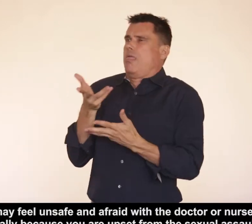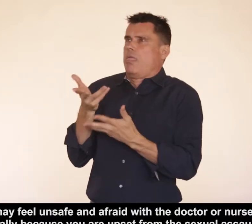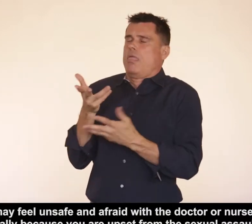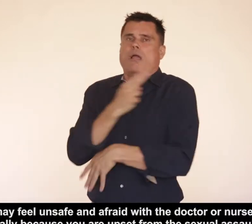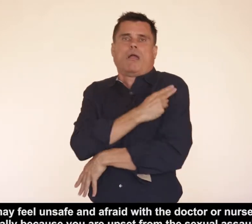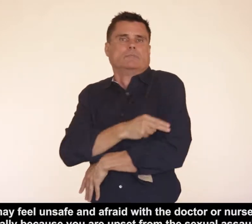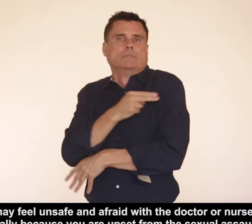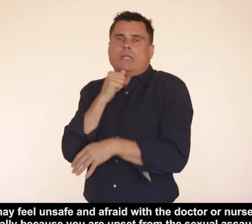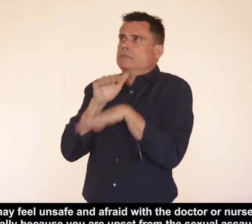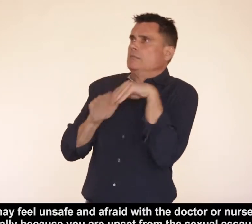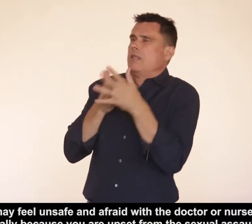assault.